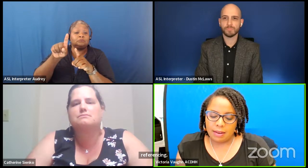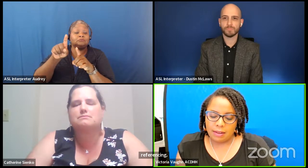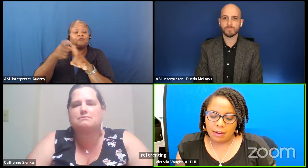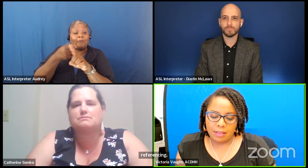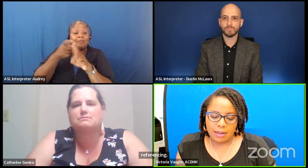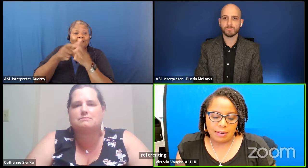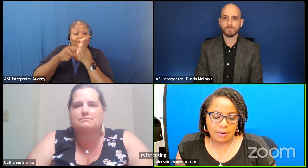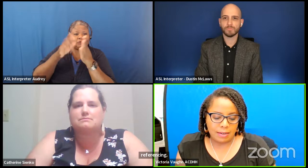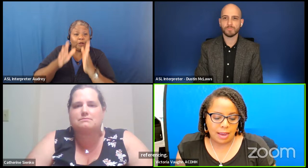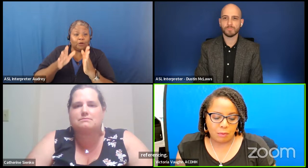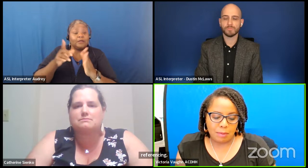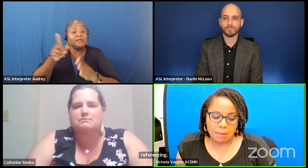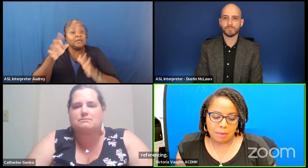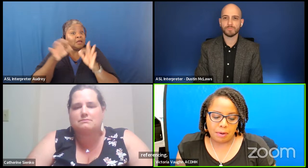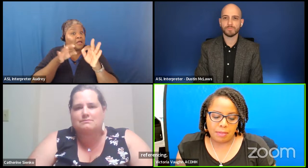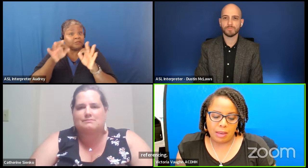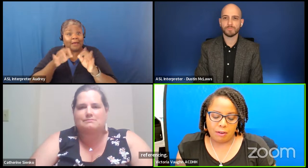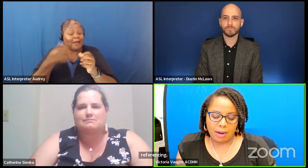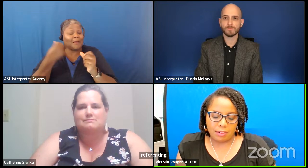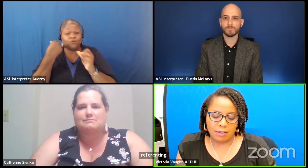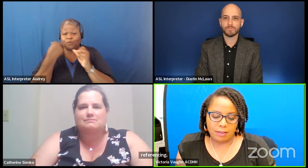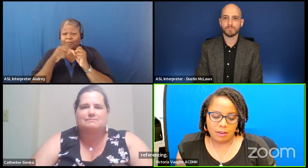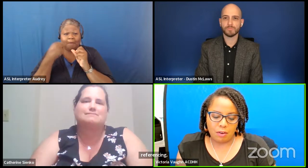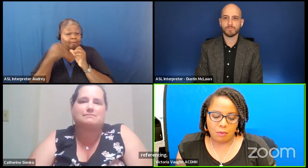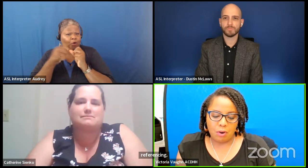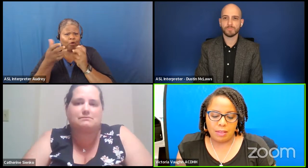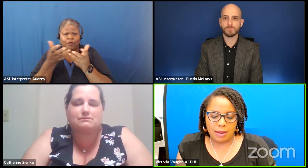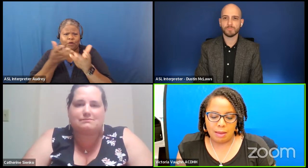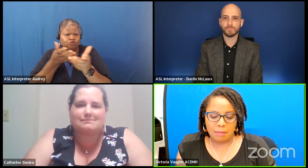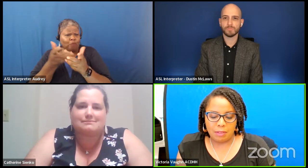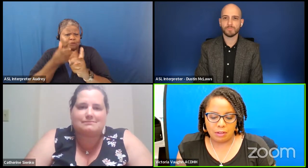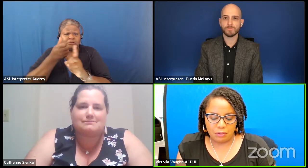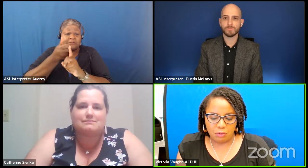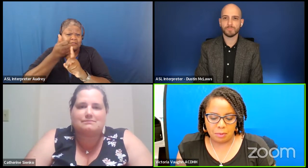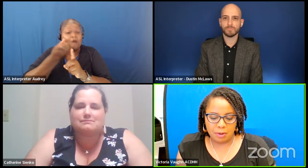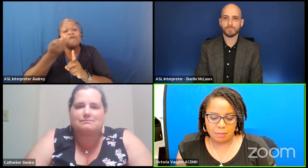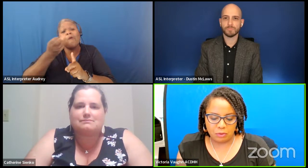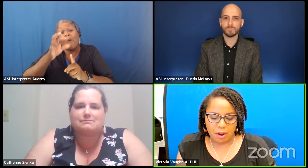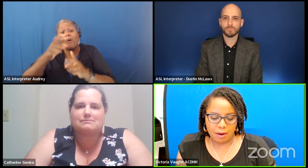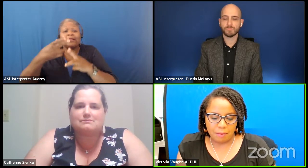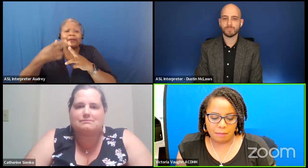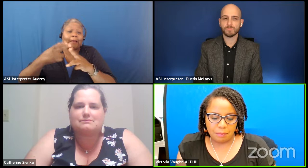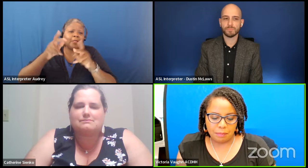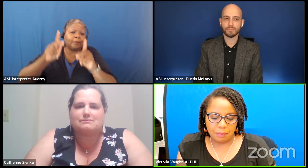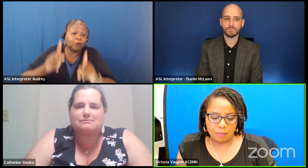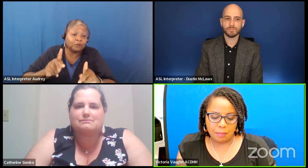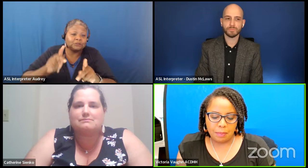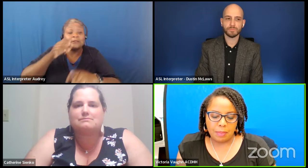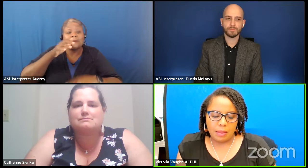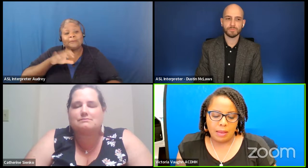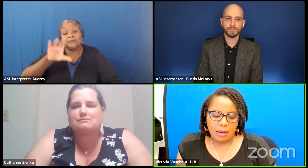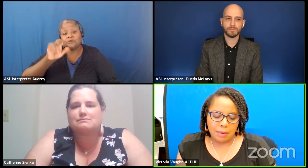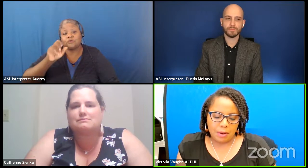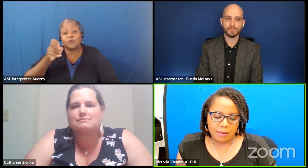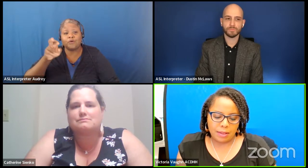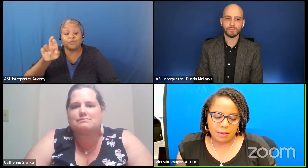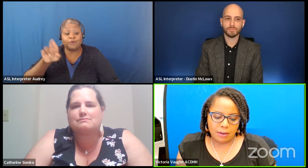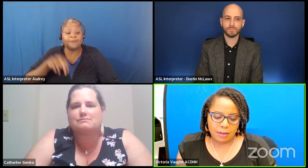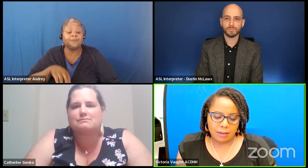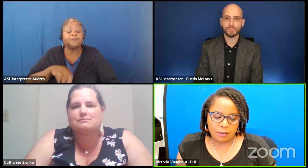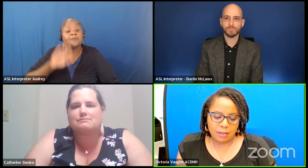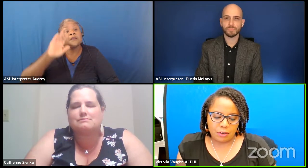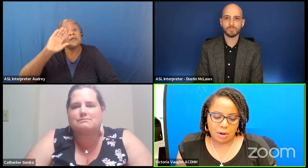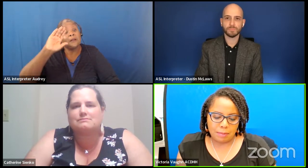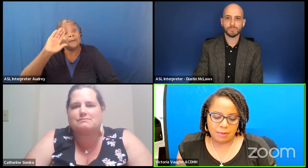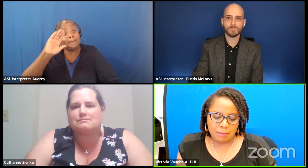He stated later that he did not remember the interaction itself or the name of the consumer, Ms. Cryer. It appears that